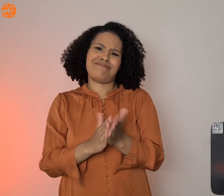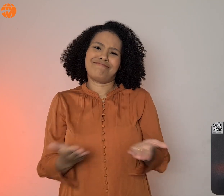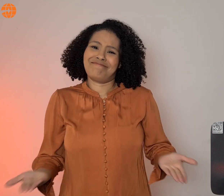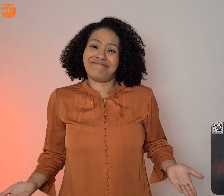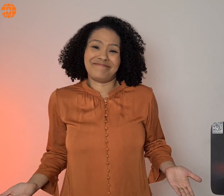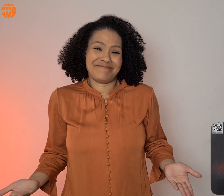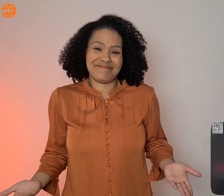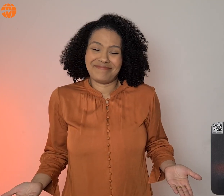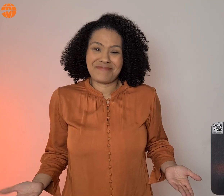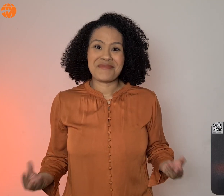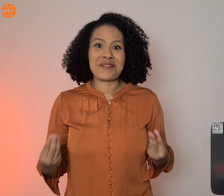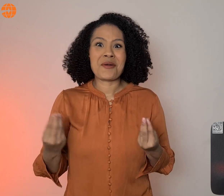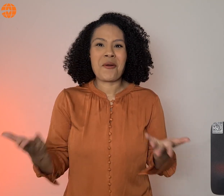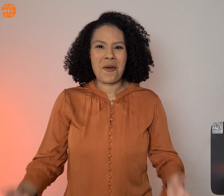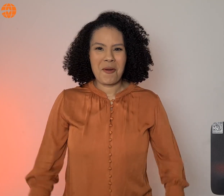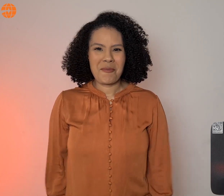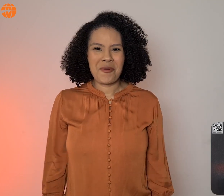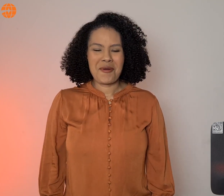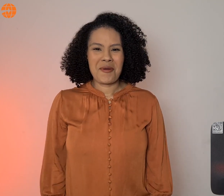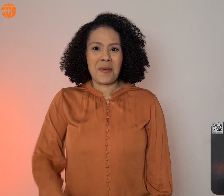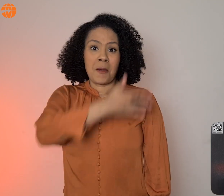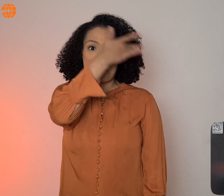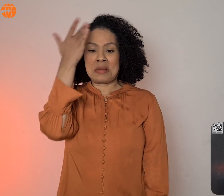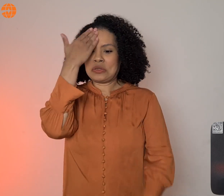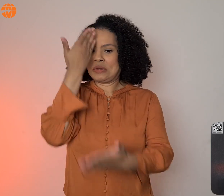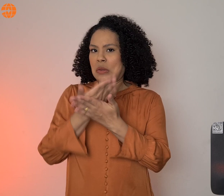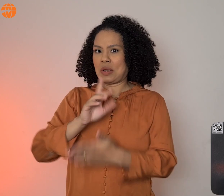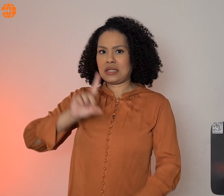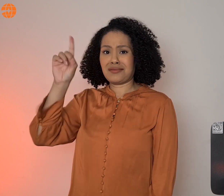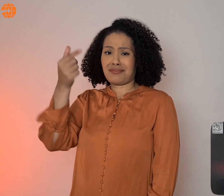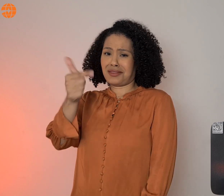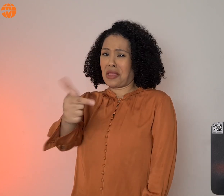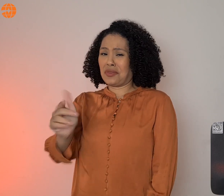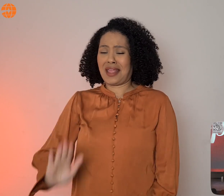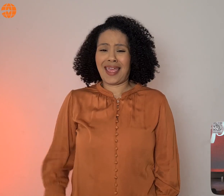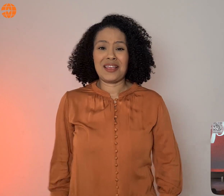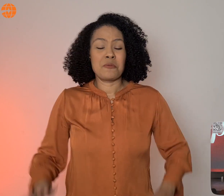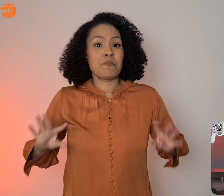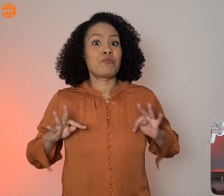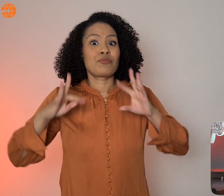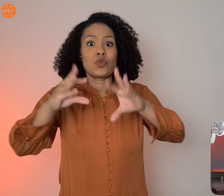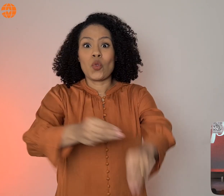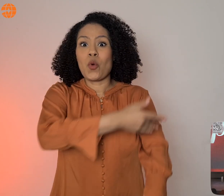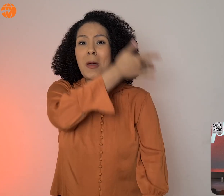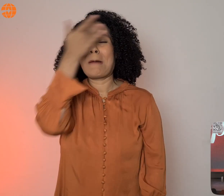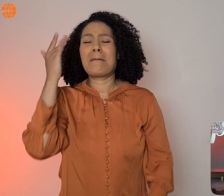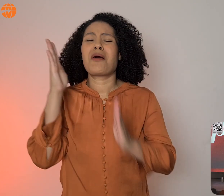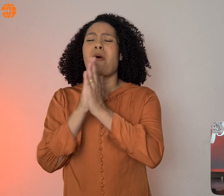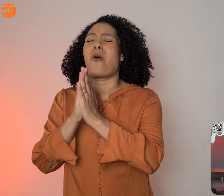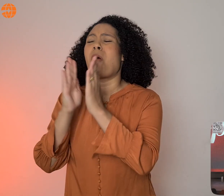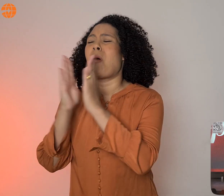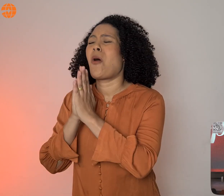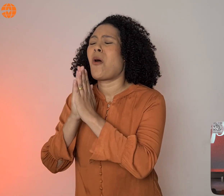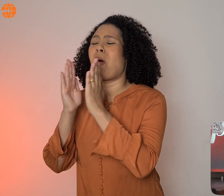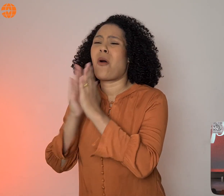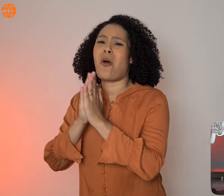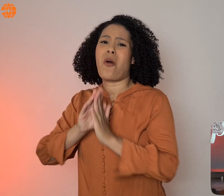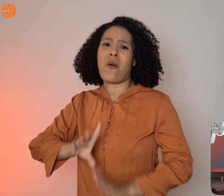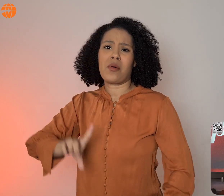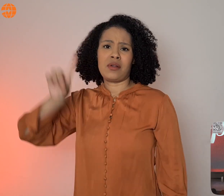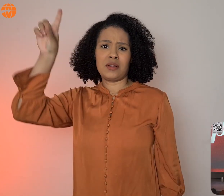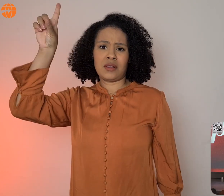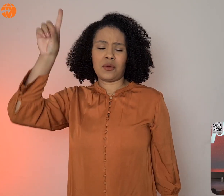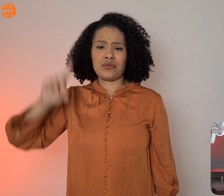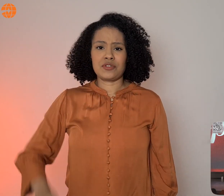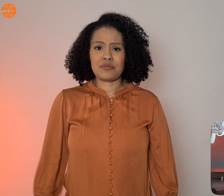ora. There's no atheists in an emergency room. Não existe ateu ali na sala de emergência. Everybody's praying to God. Todo mundo começa a orar a Deus. And you